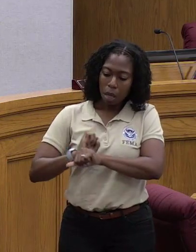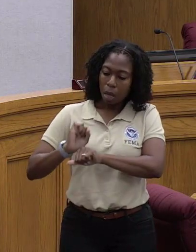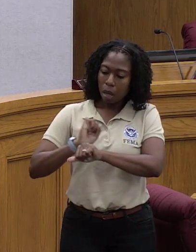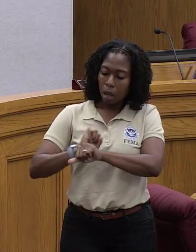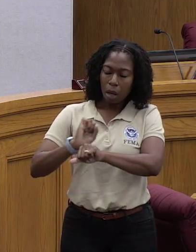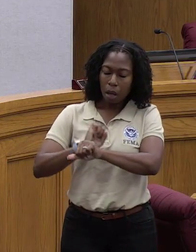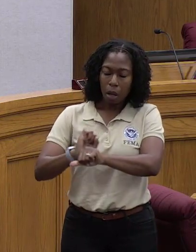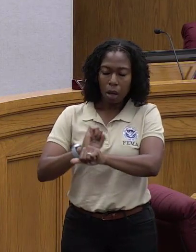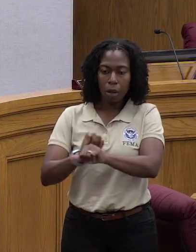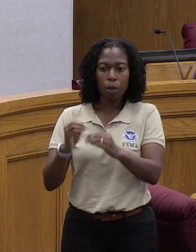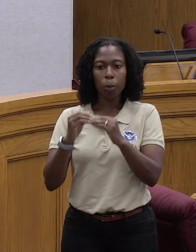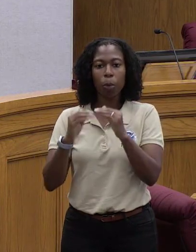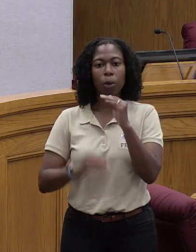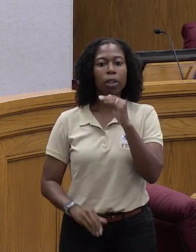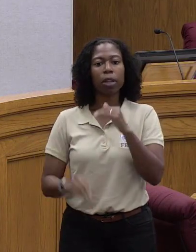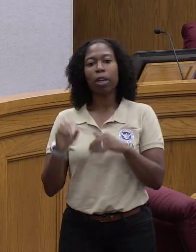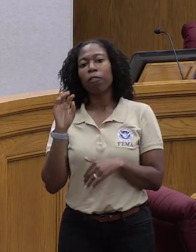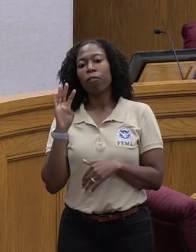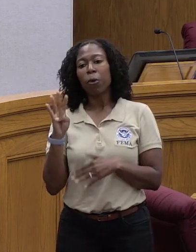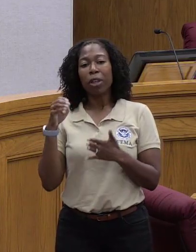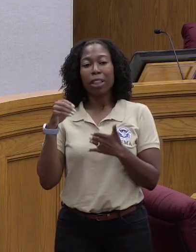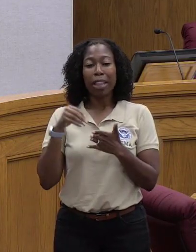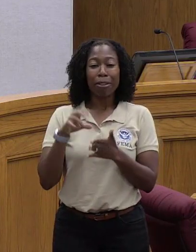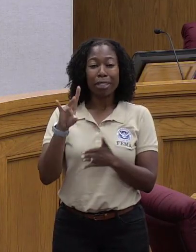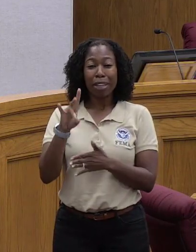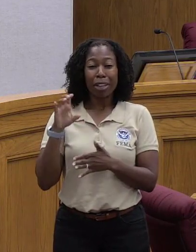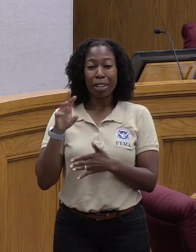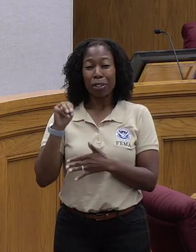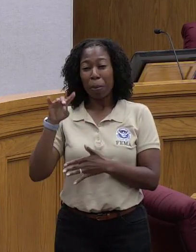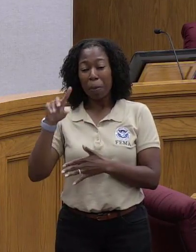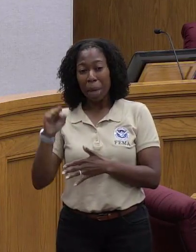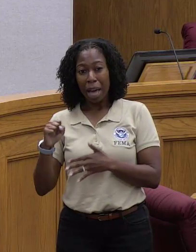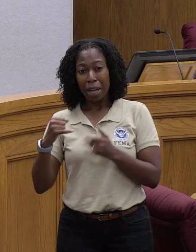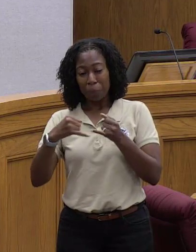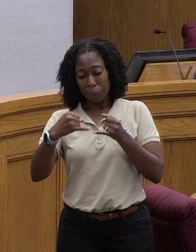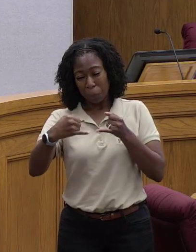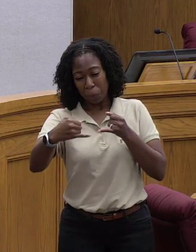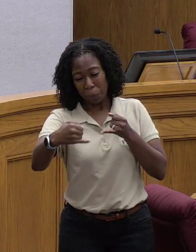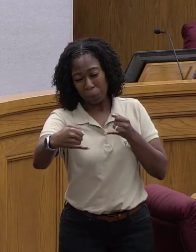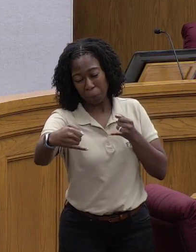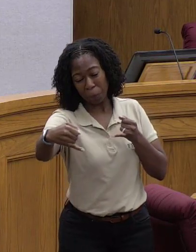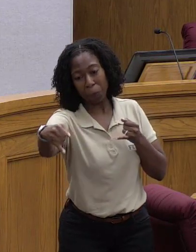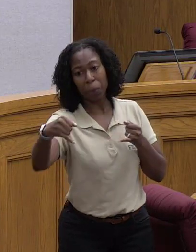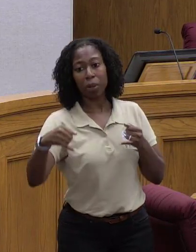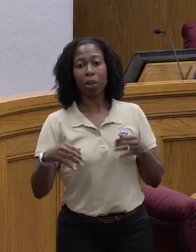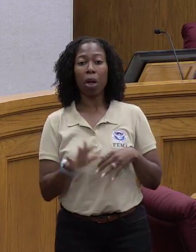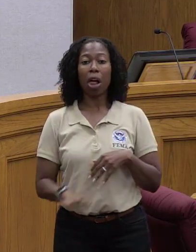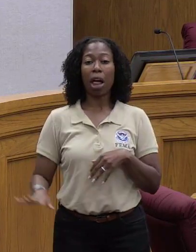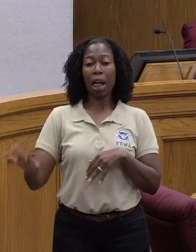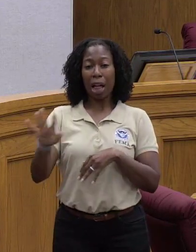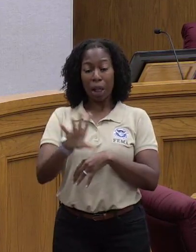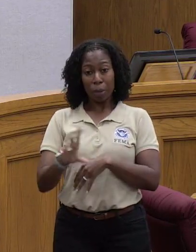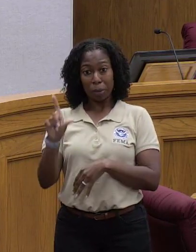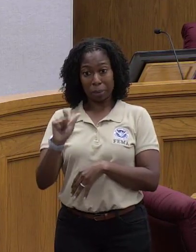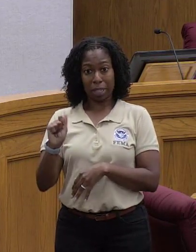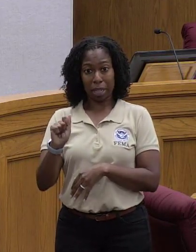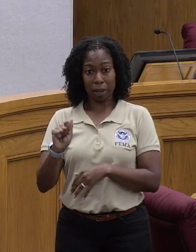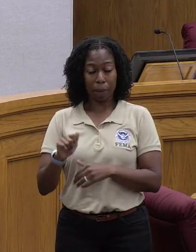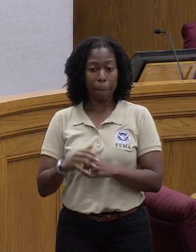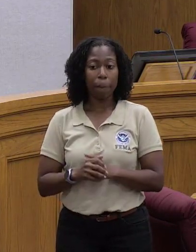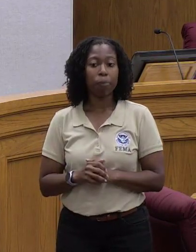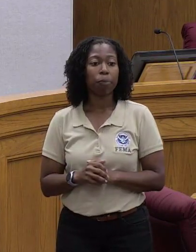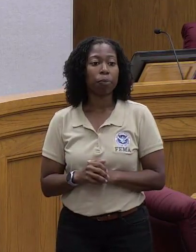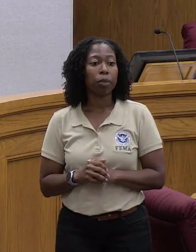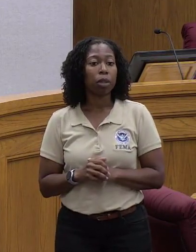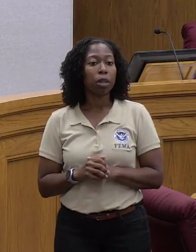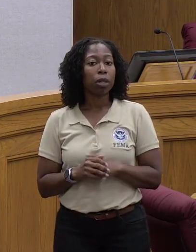nearly 4,700 miles of fiber optic and coaxial cable plant in the state. Today, I plan to share